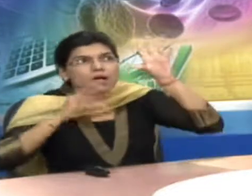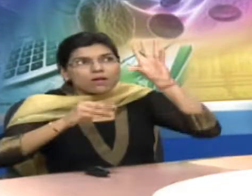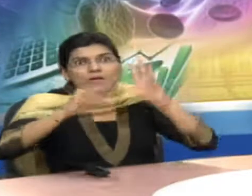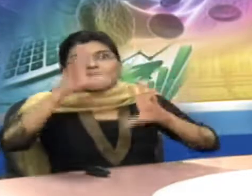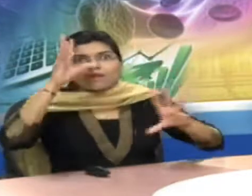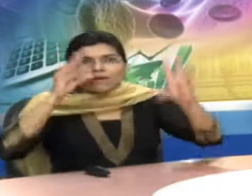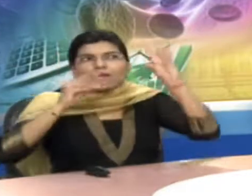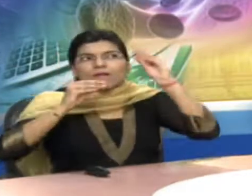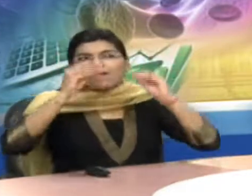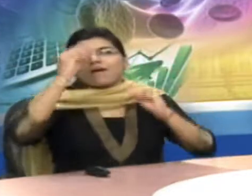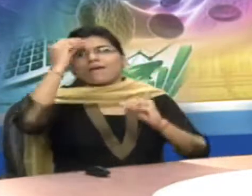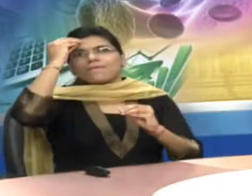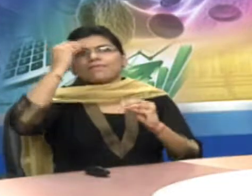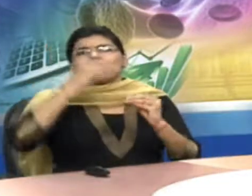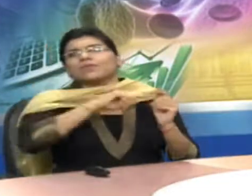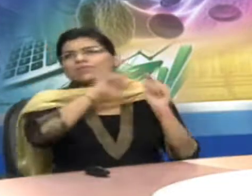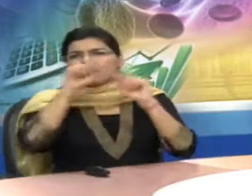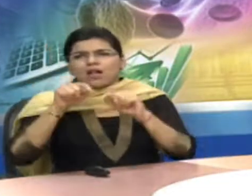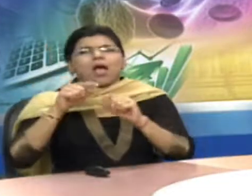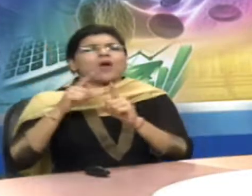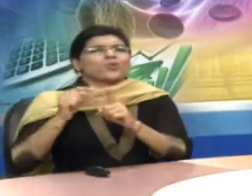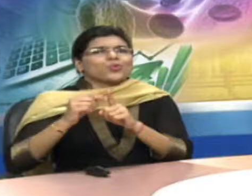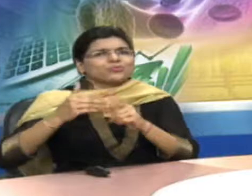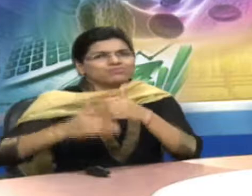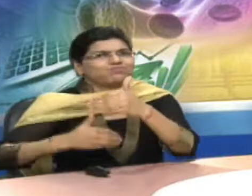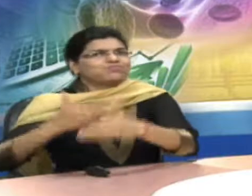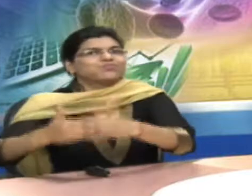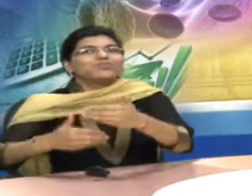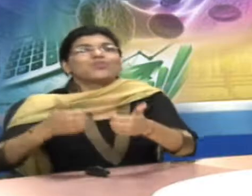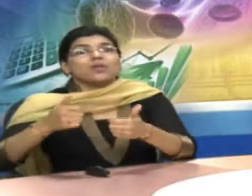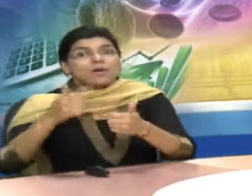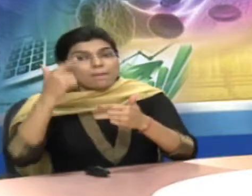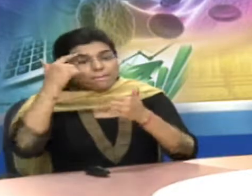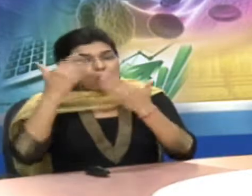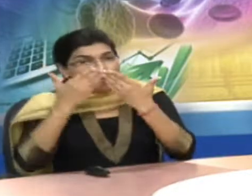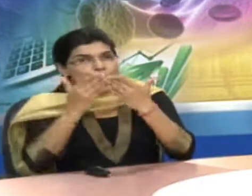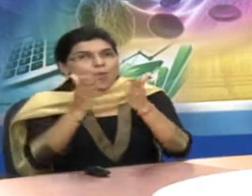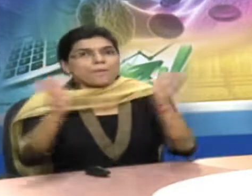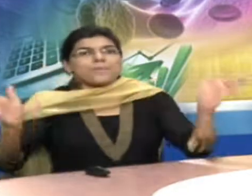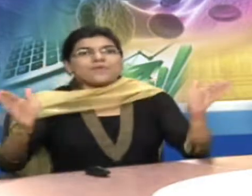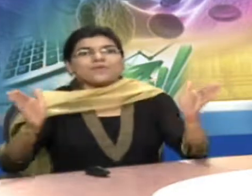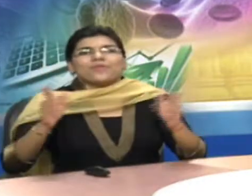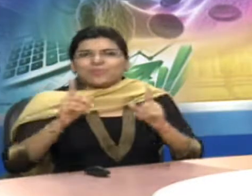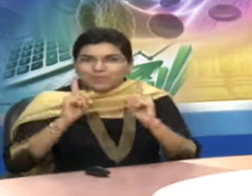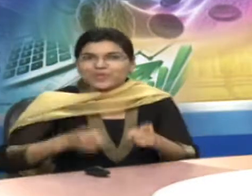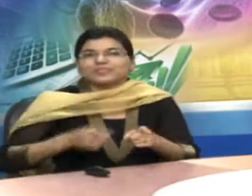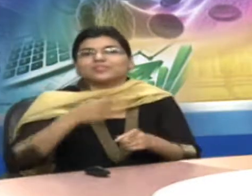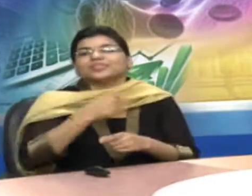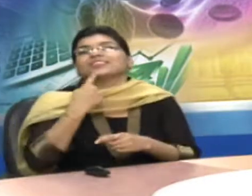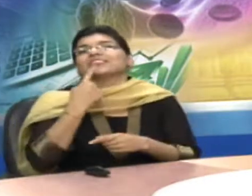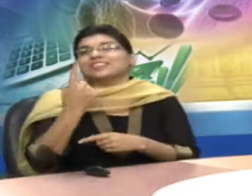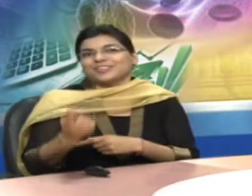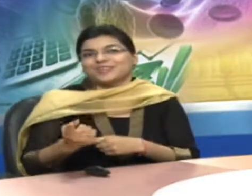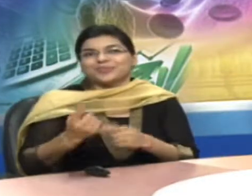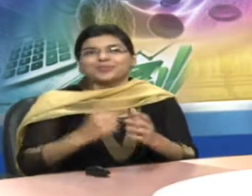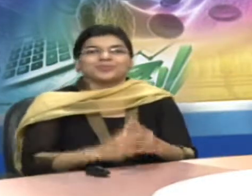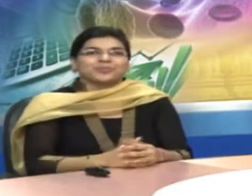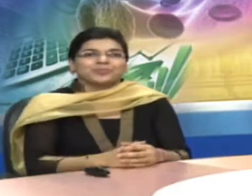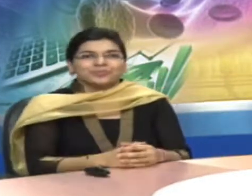history, and we learn so many things that can help us, that opens our mind.